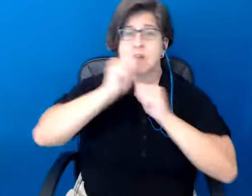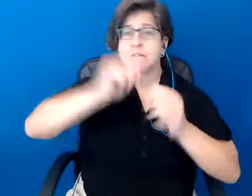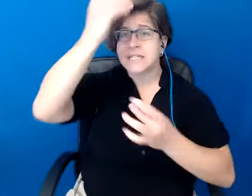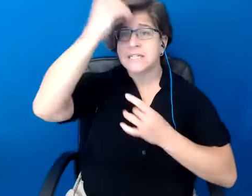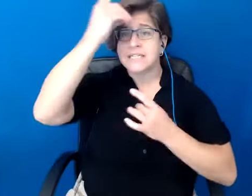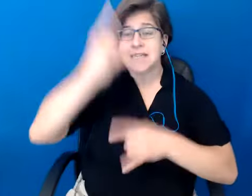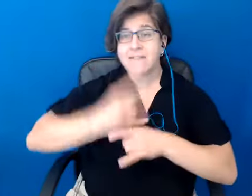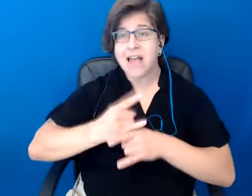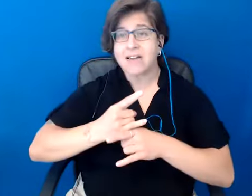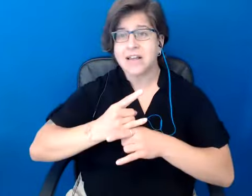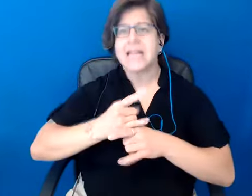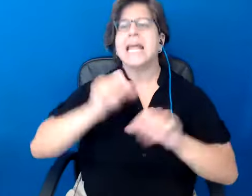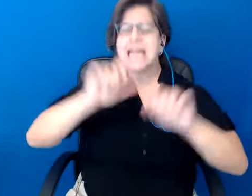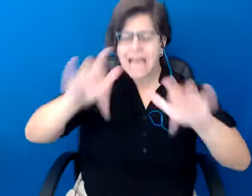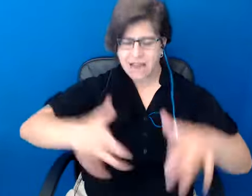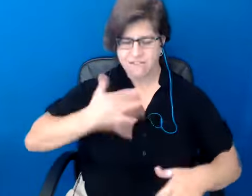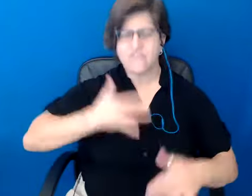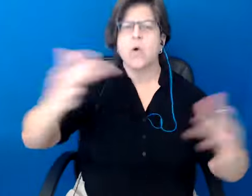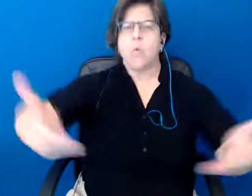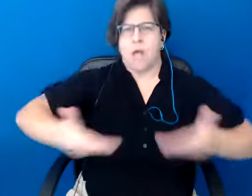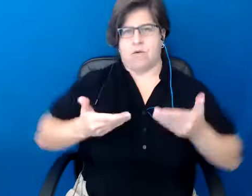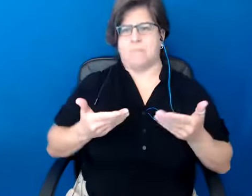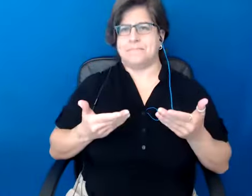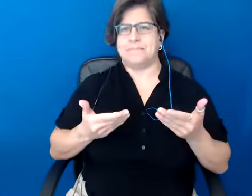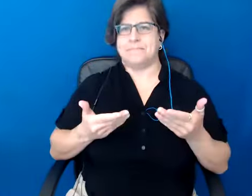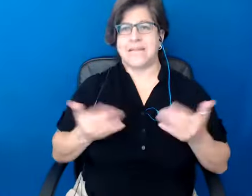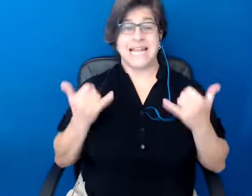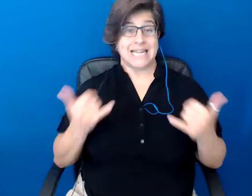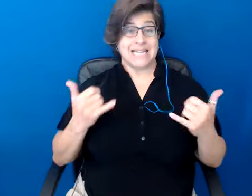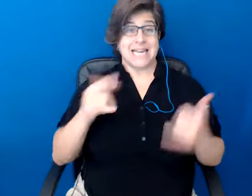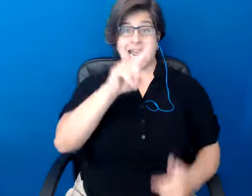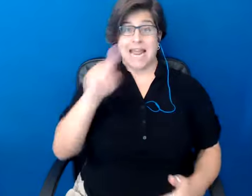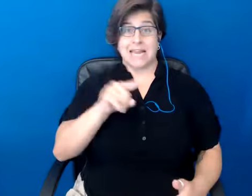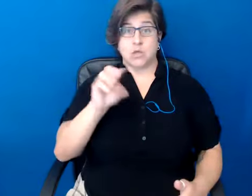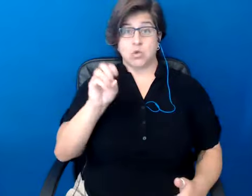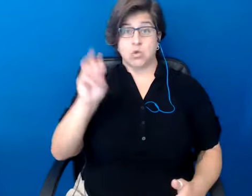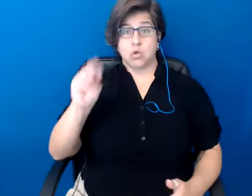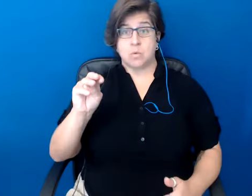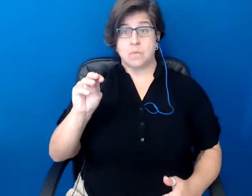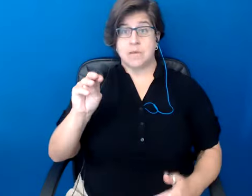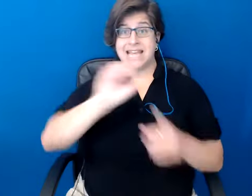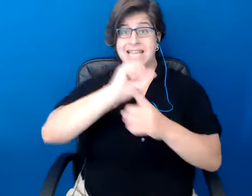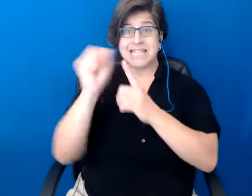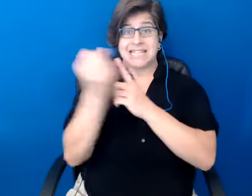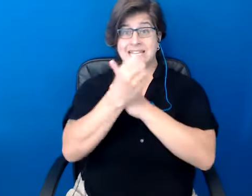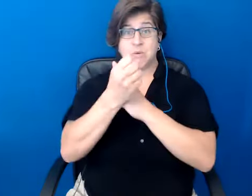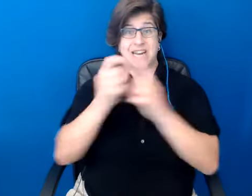so that everyone who suffers from the disease of alcoholism feels welcome here. Today in